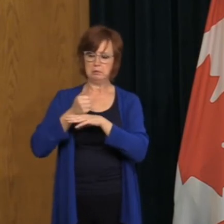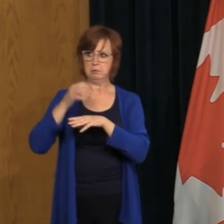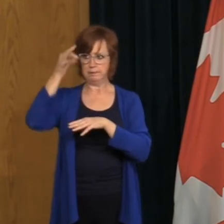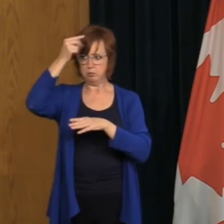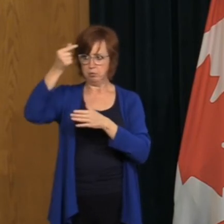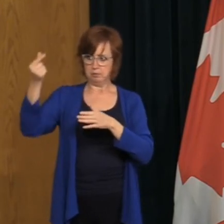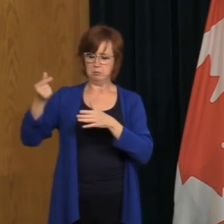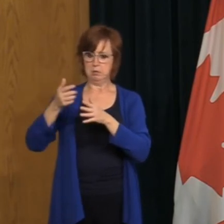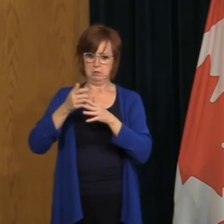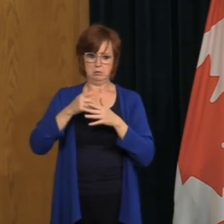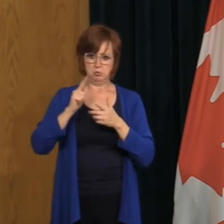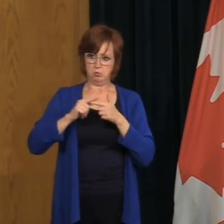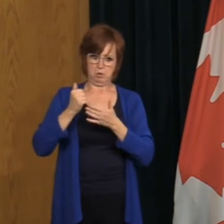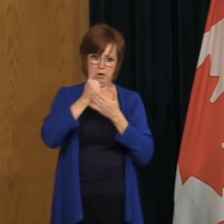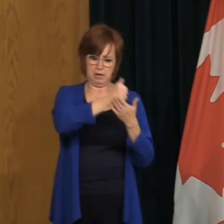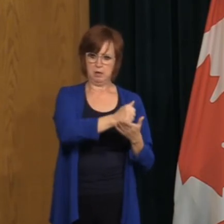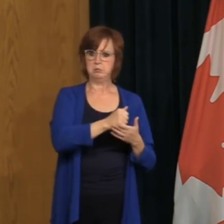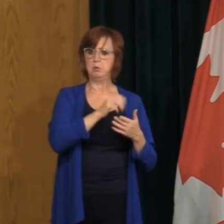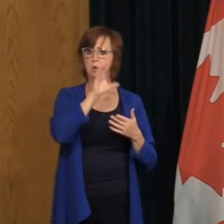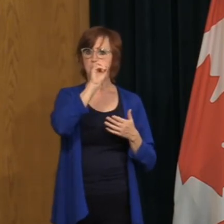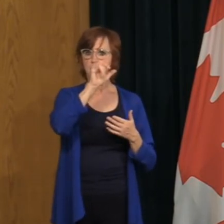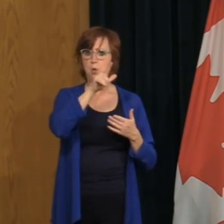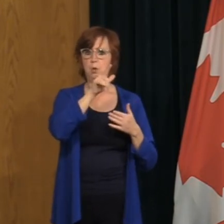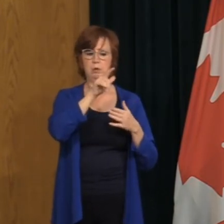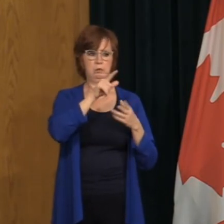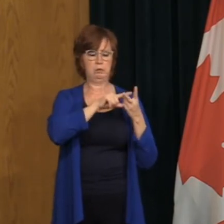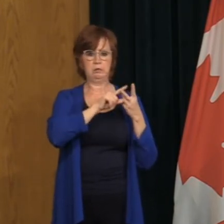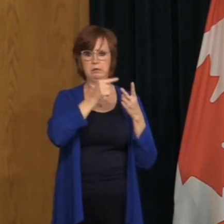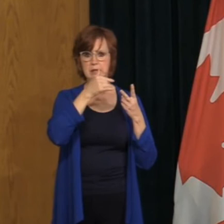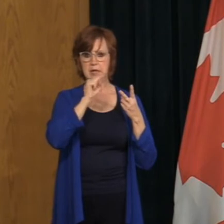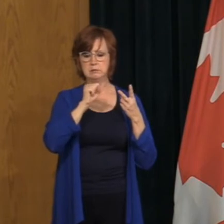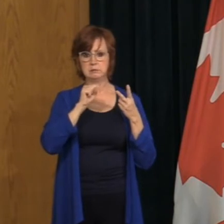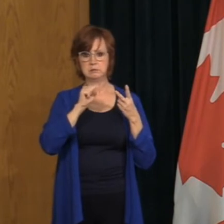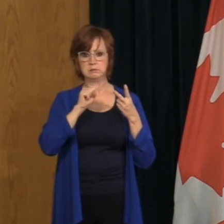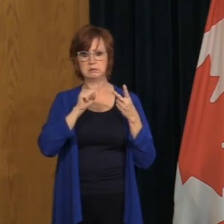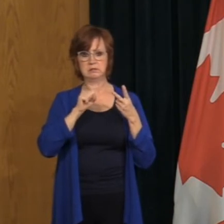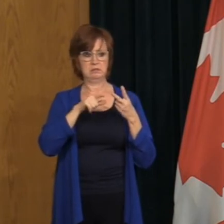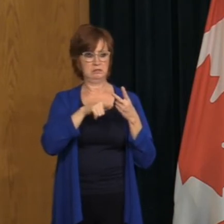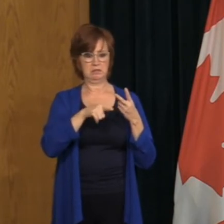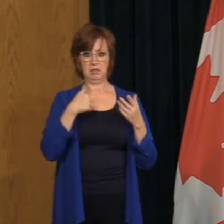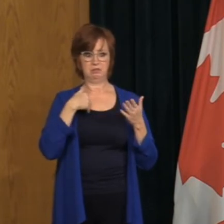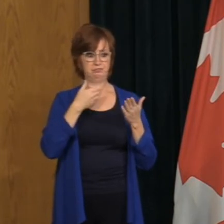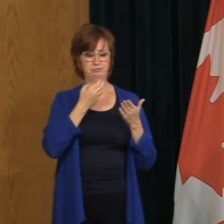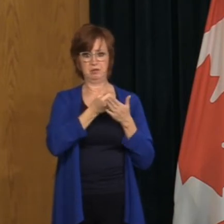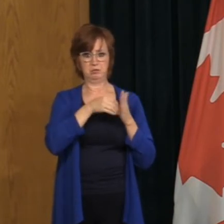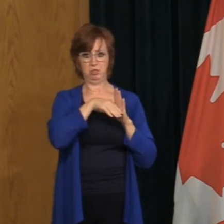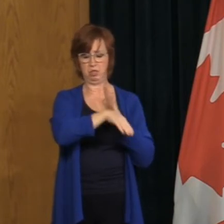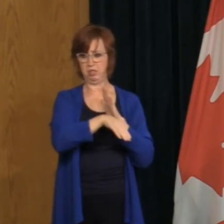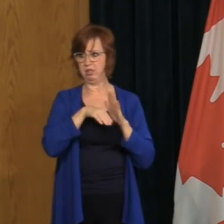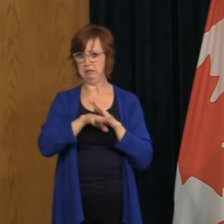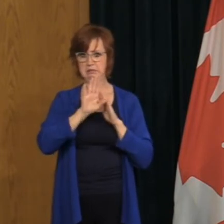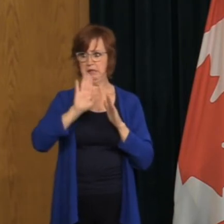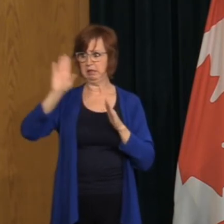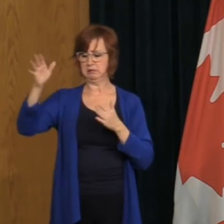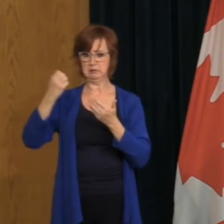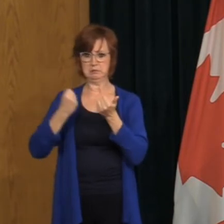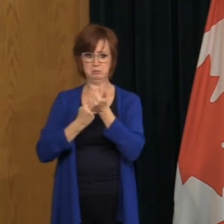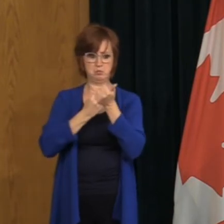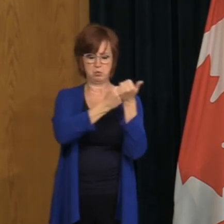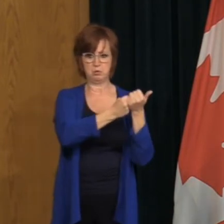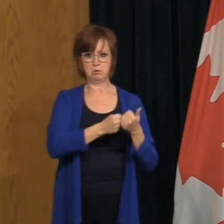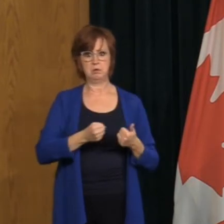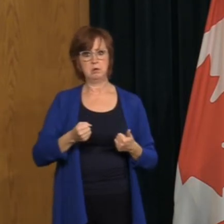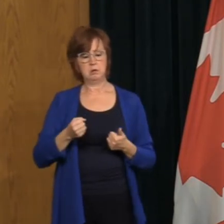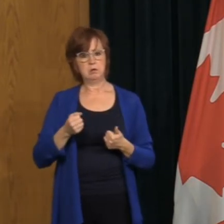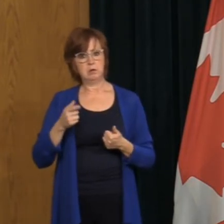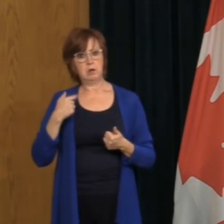not sure if the major airlines are going to be making use of that program either. So for the most part, I think the program and the effort was there